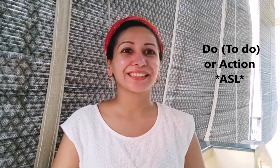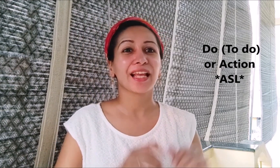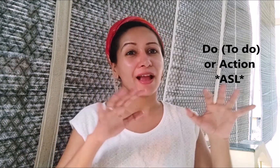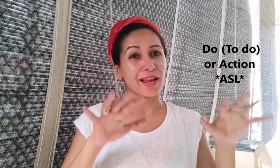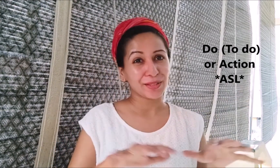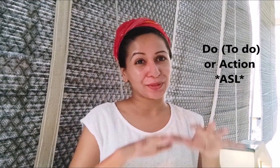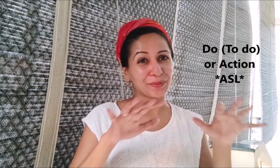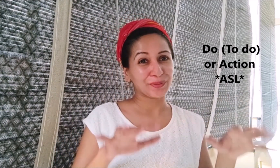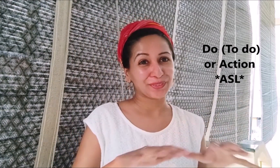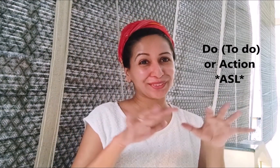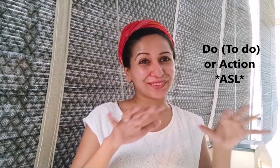do or action.